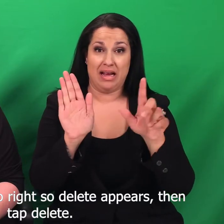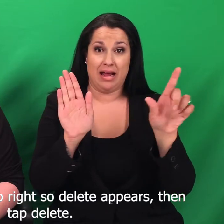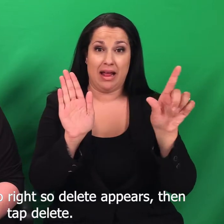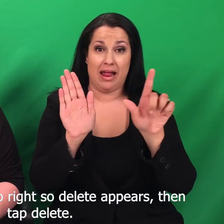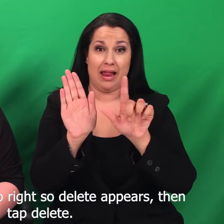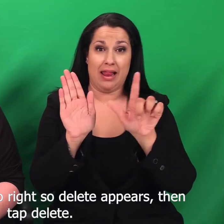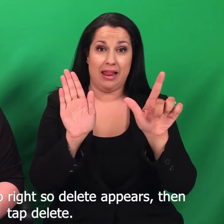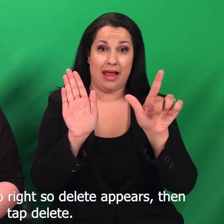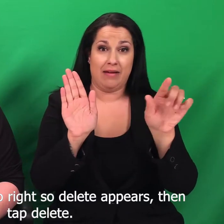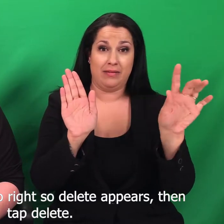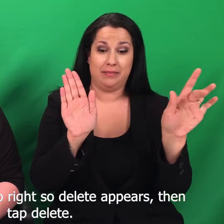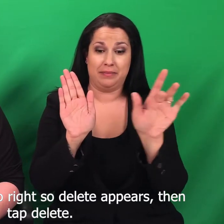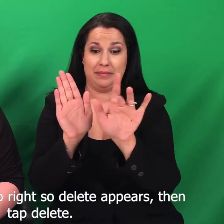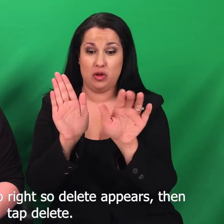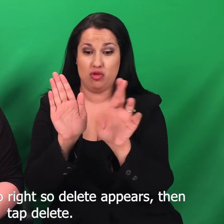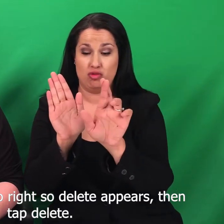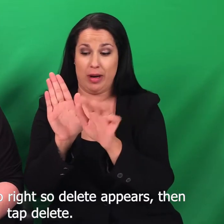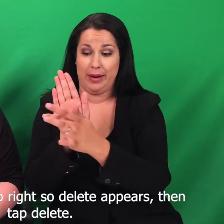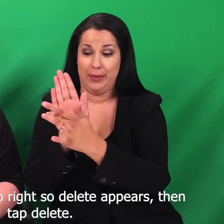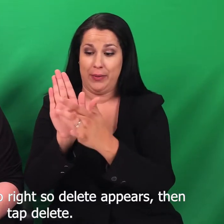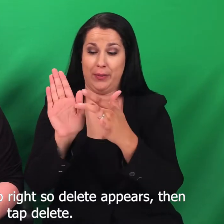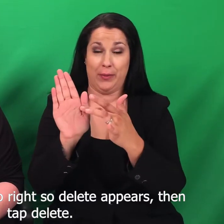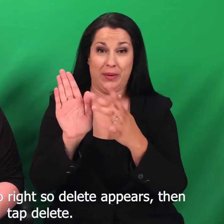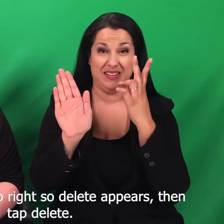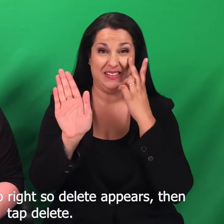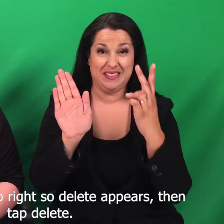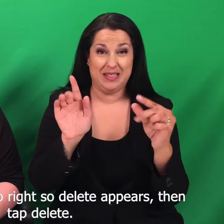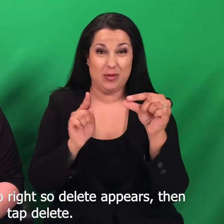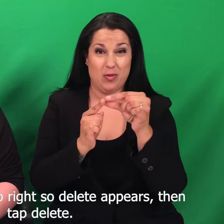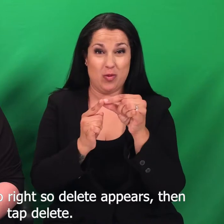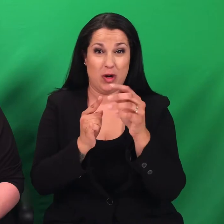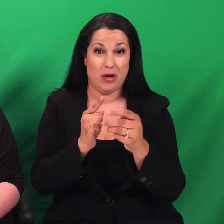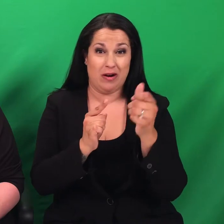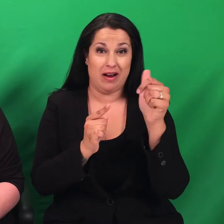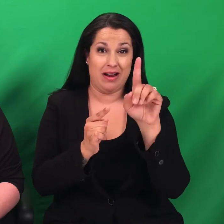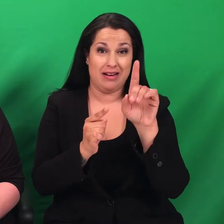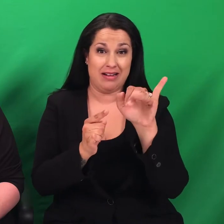Delete appears. Then tap Delete.